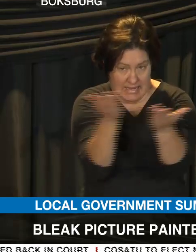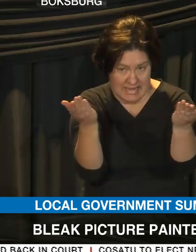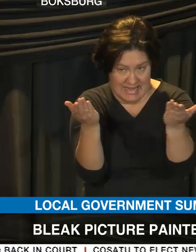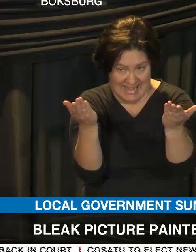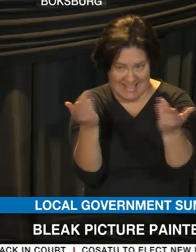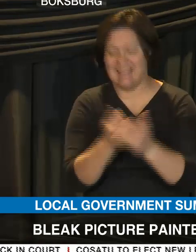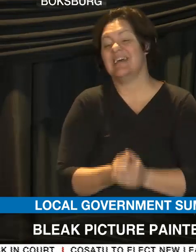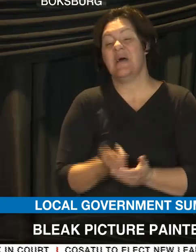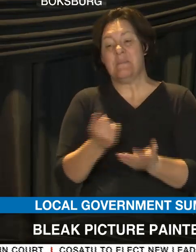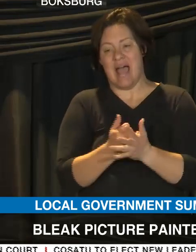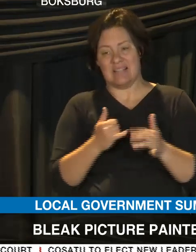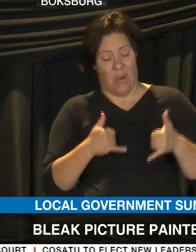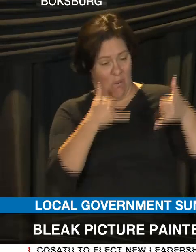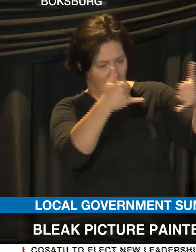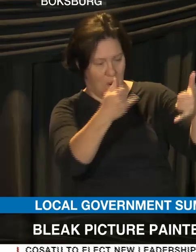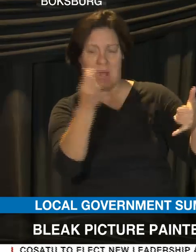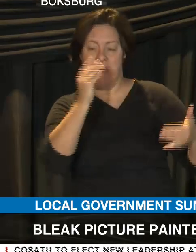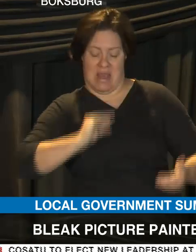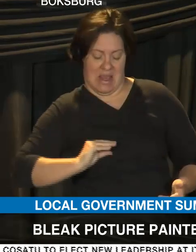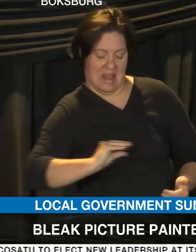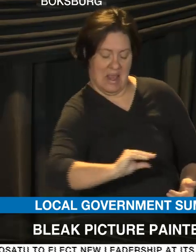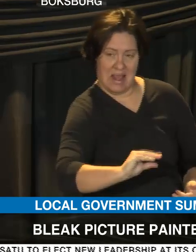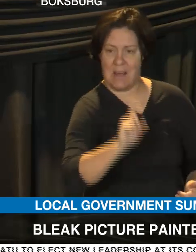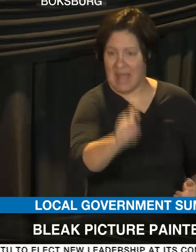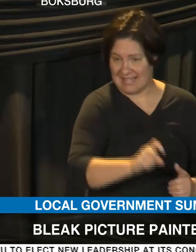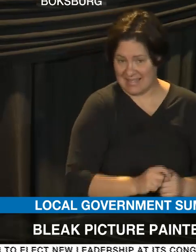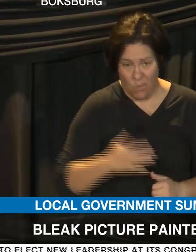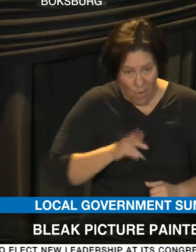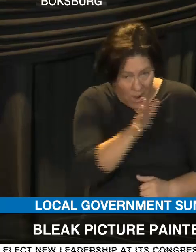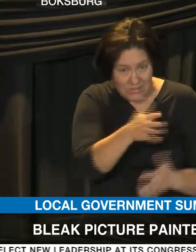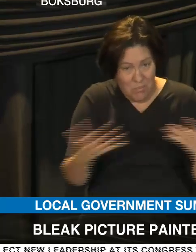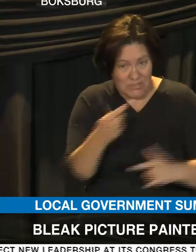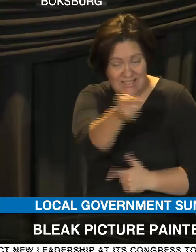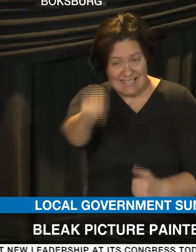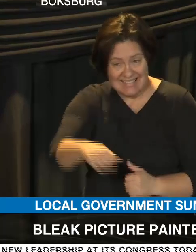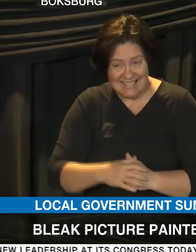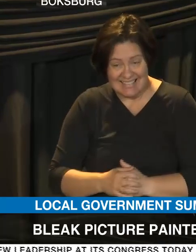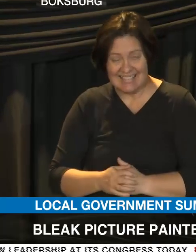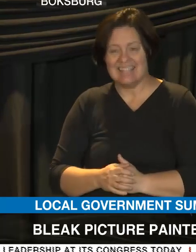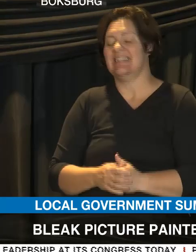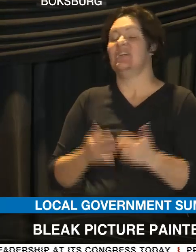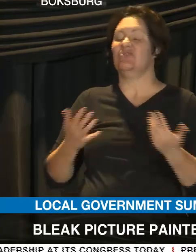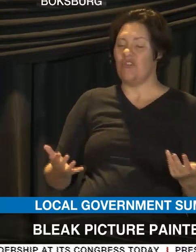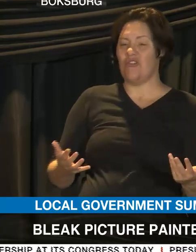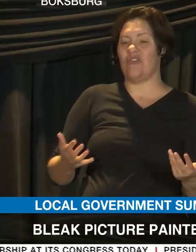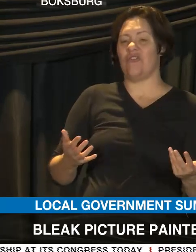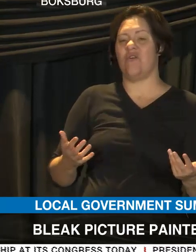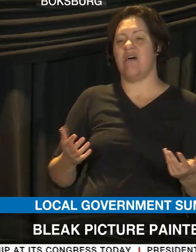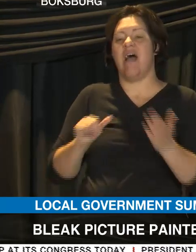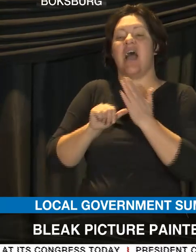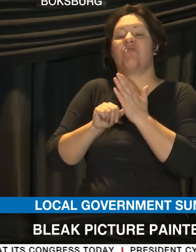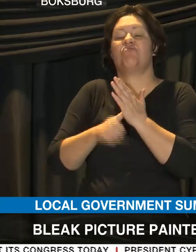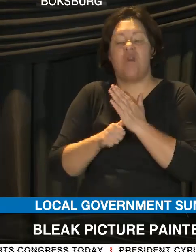They need to be incentivized with money, so that there must be a